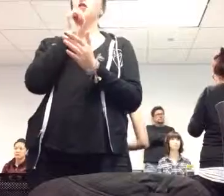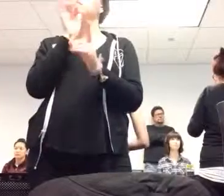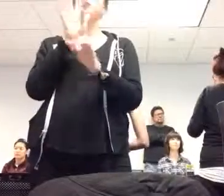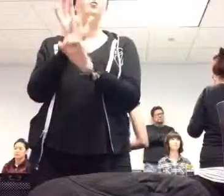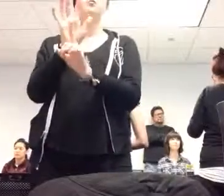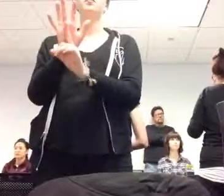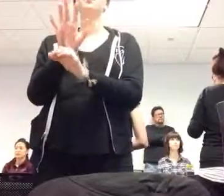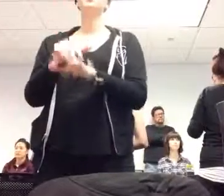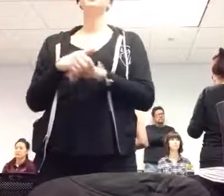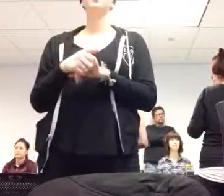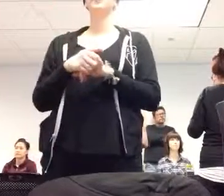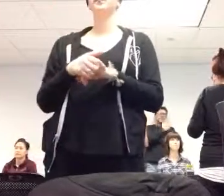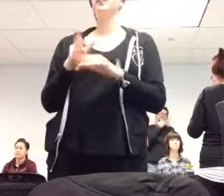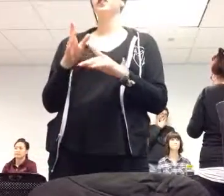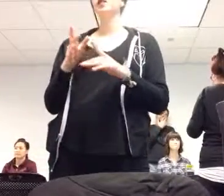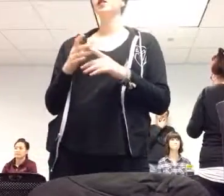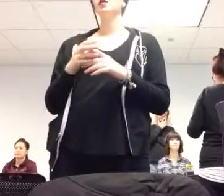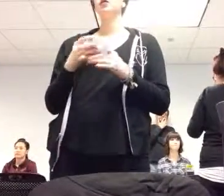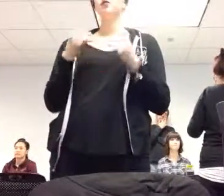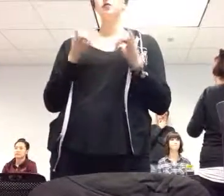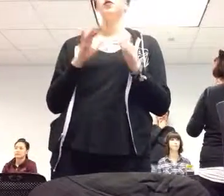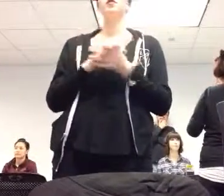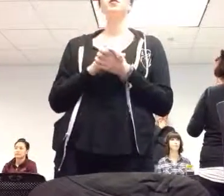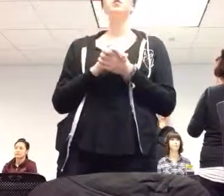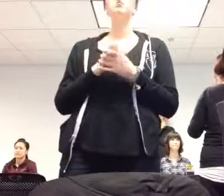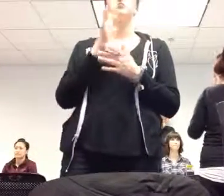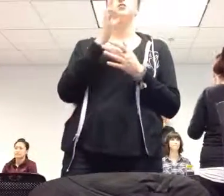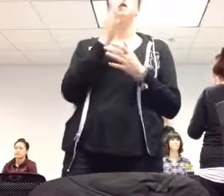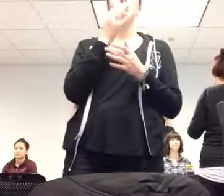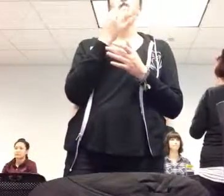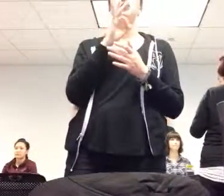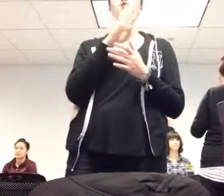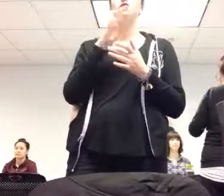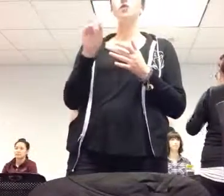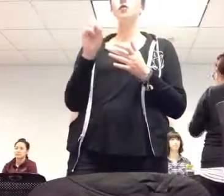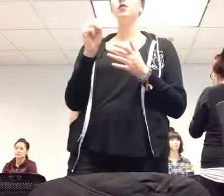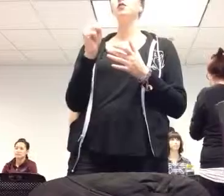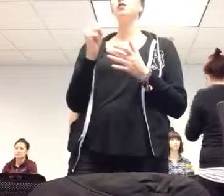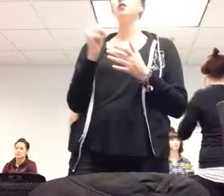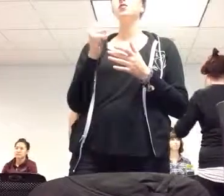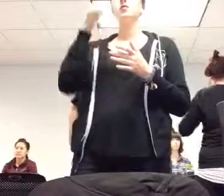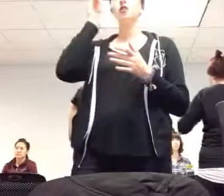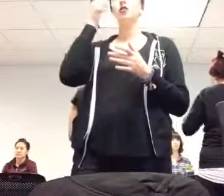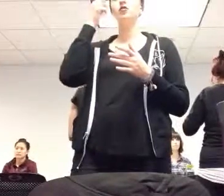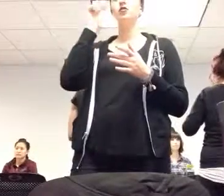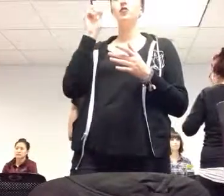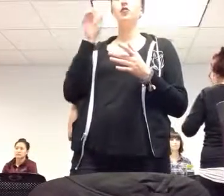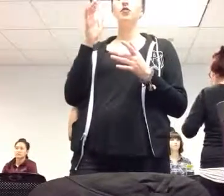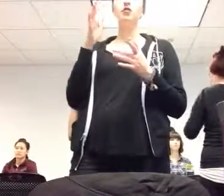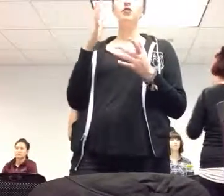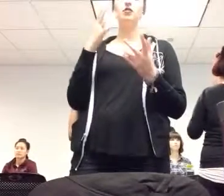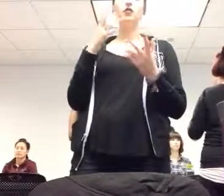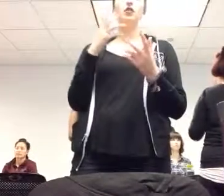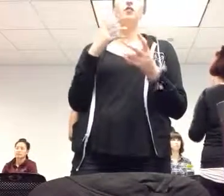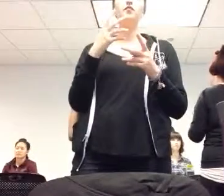it was very important. Plowing, still in the 1940s, they were using the cattle to pull their stuff. Hogs, once again, was important for